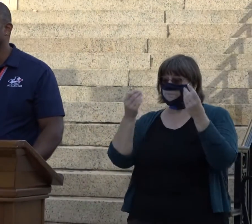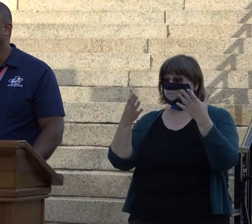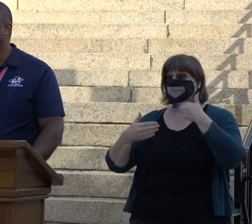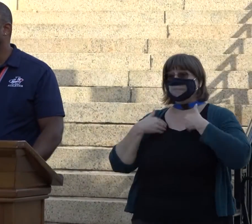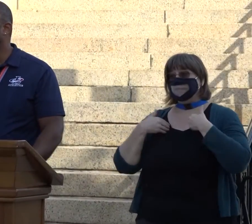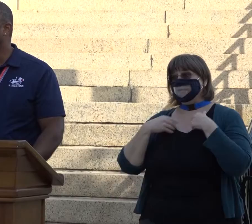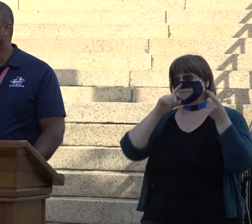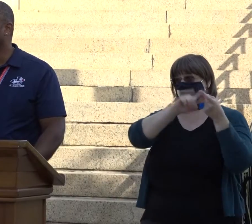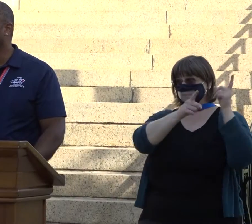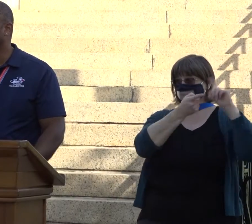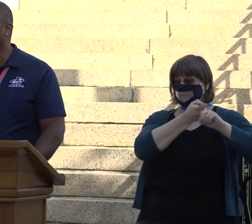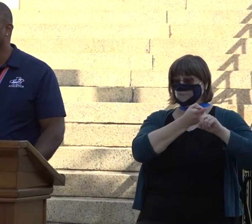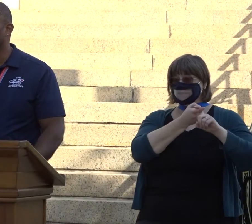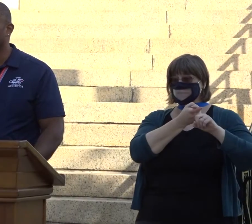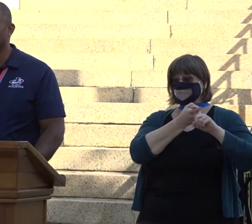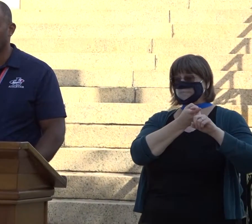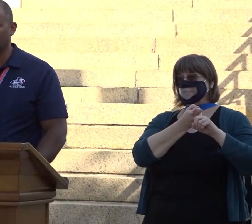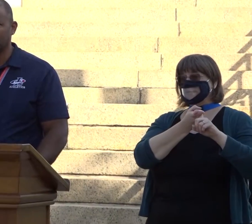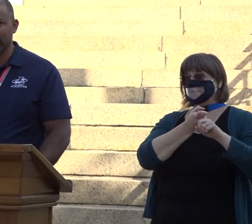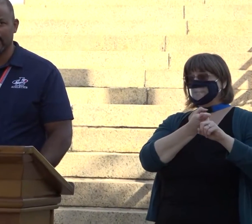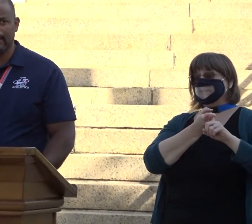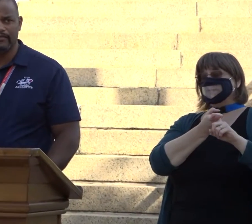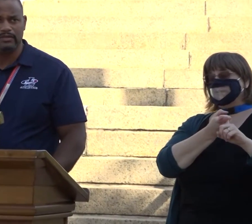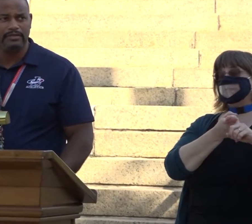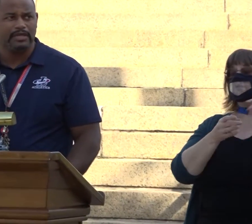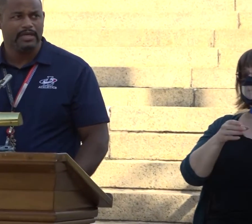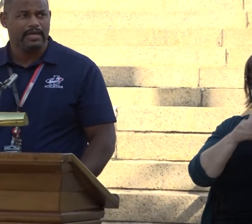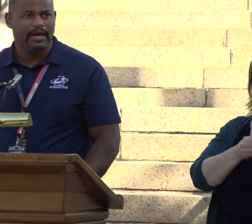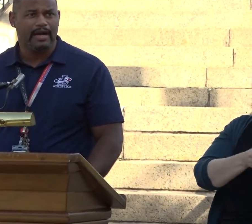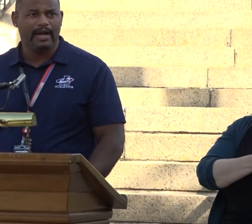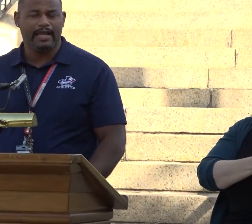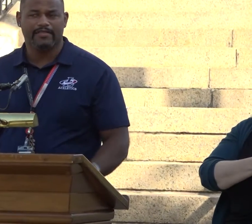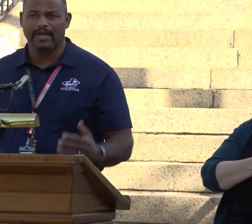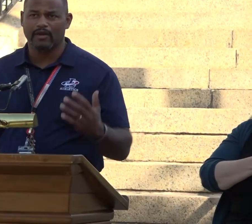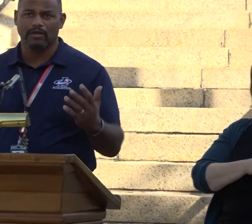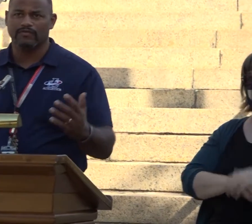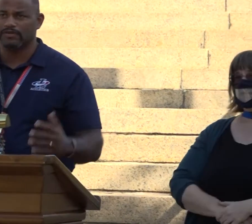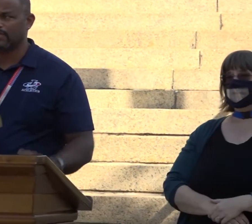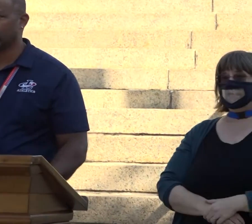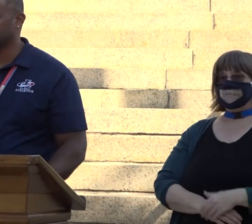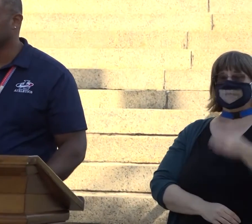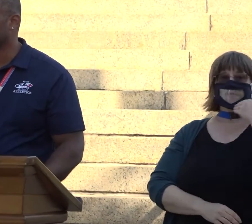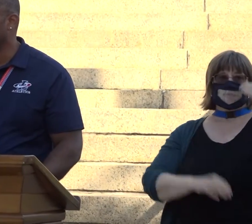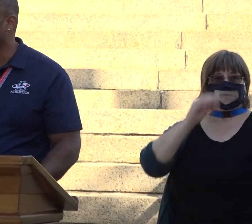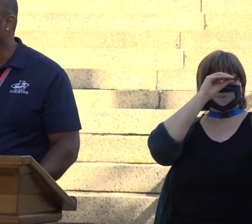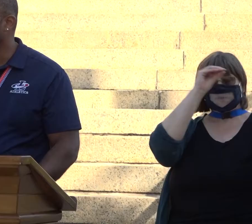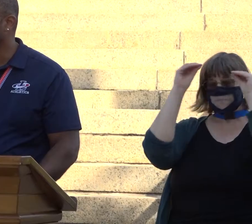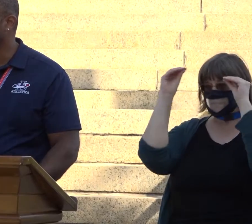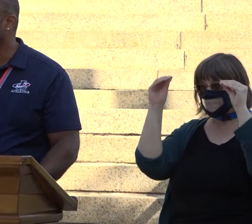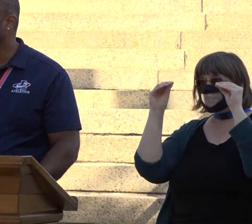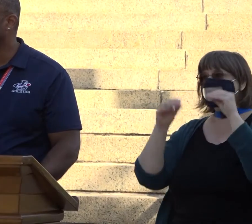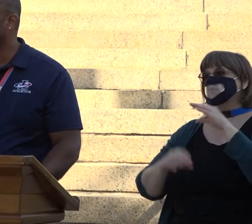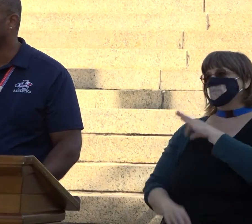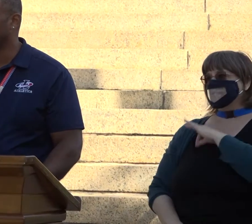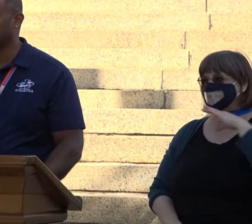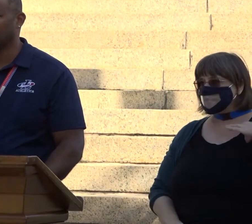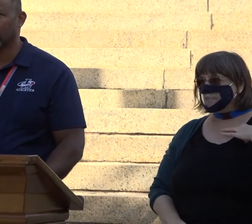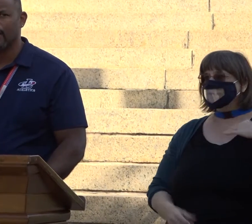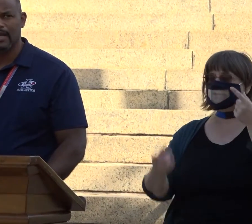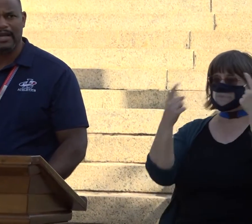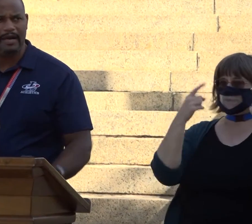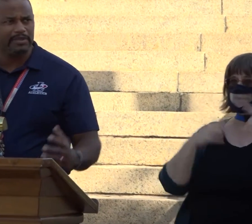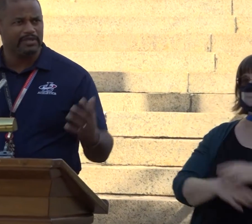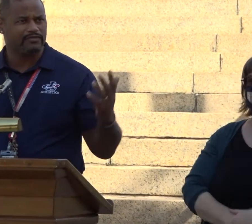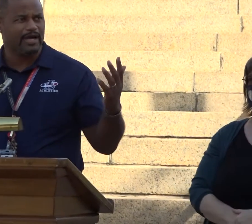friends who were in 9/11. And thank all of our teachers and staff for coming